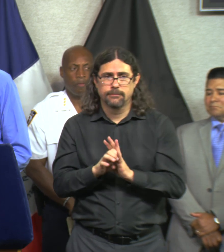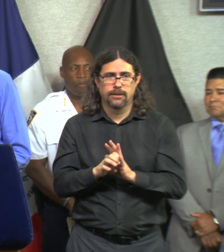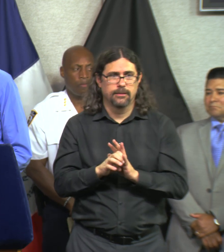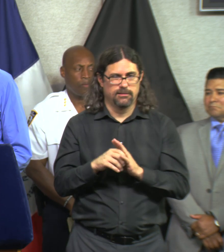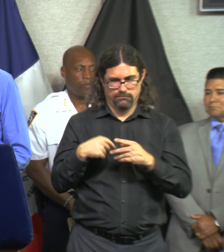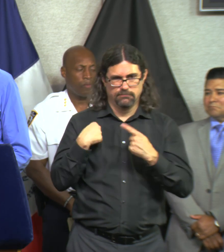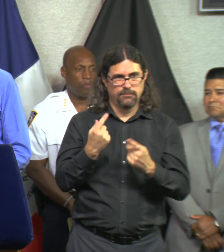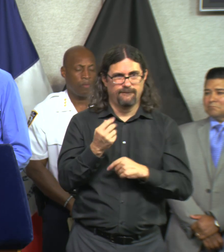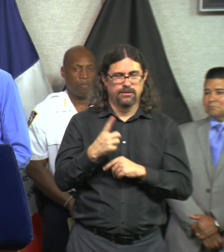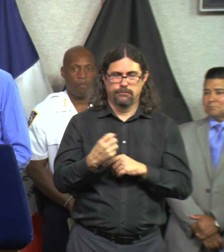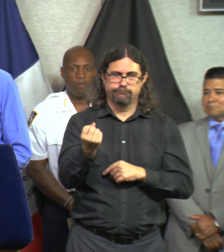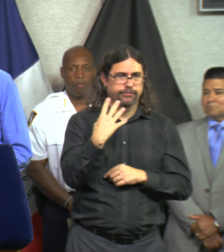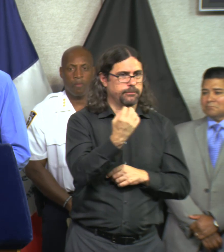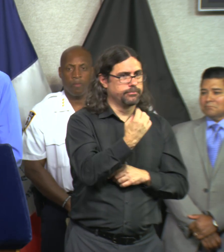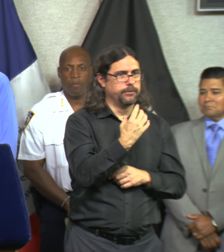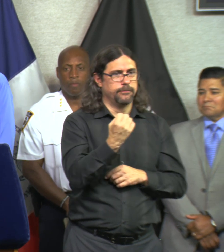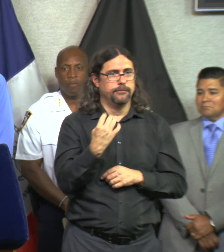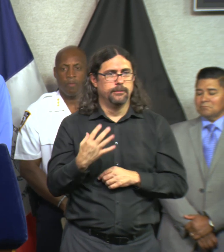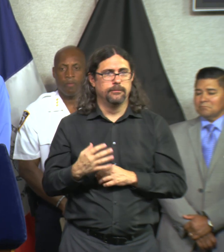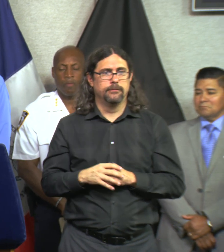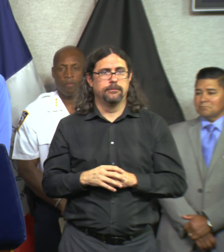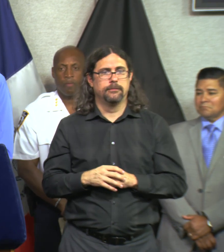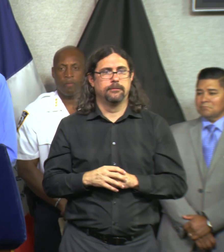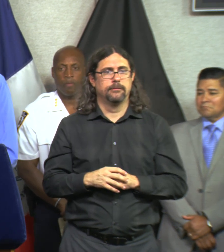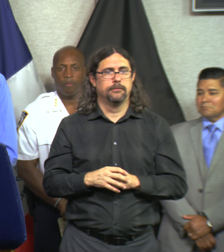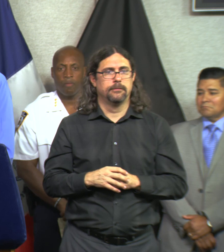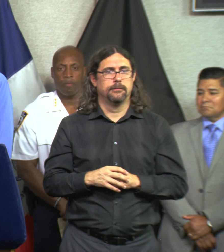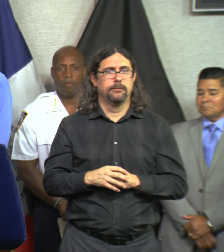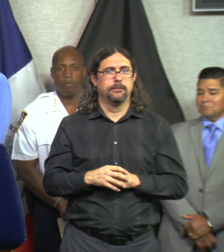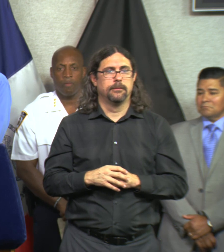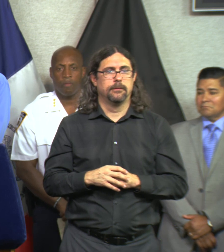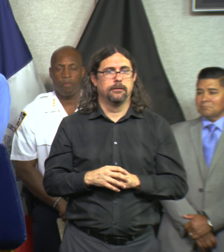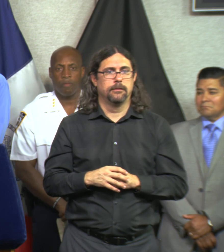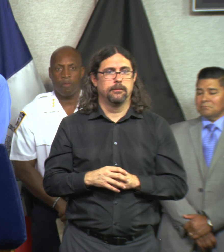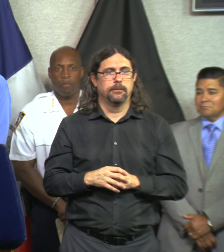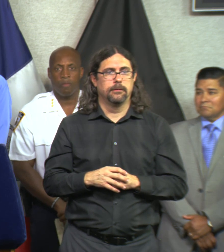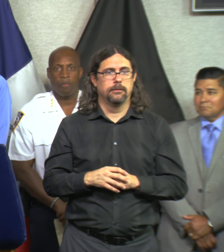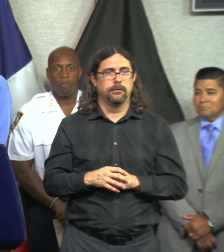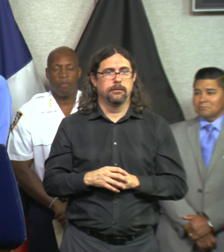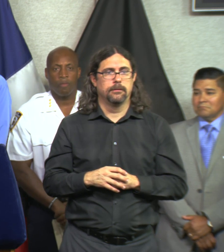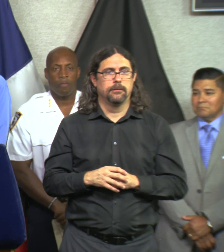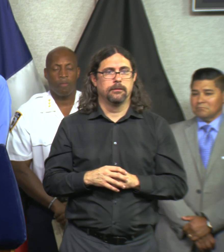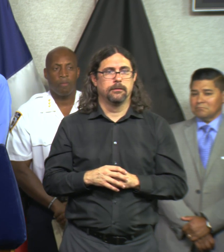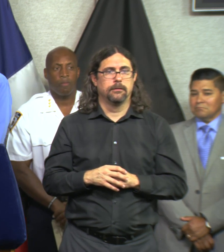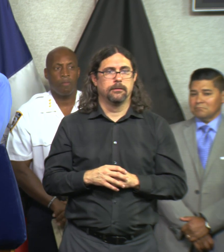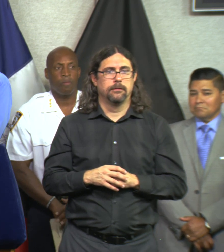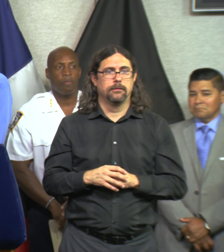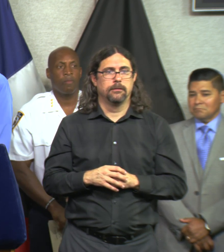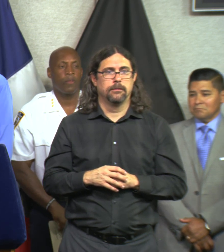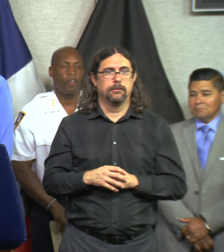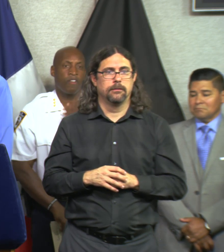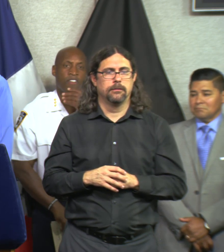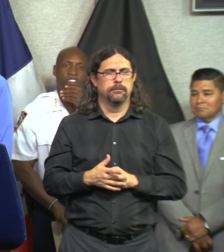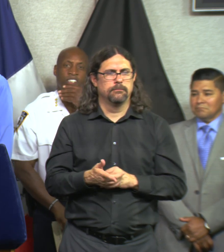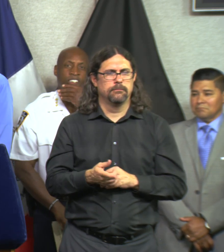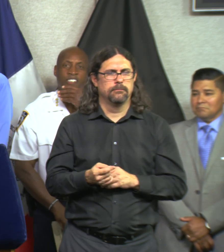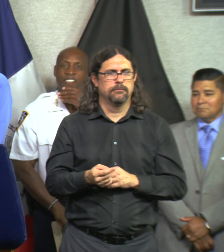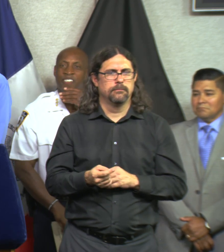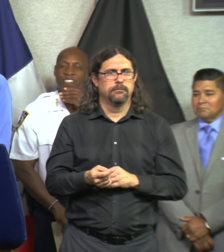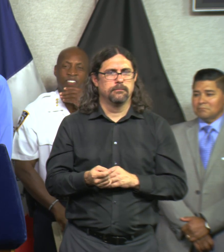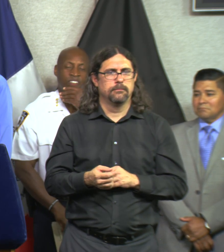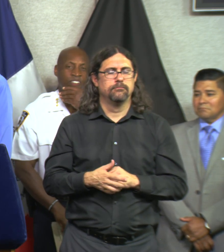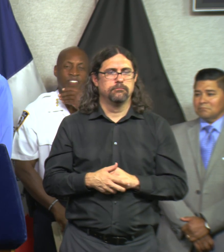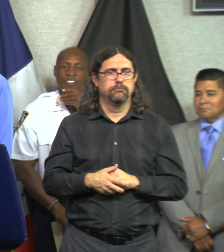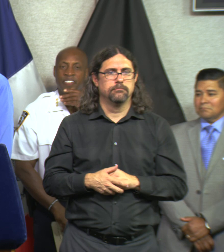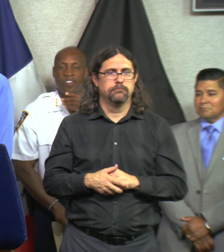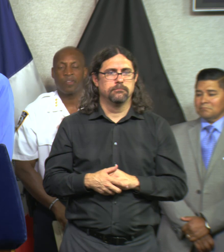the Baez case, for example, the case of the firefighters in the Rockaways, no, in fact, there was a full departmental trial, a decision by the commissioner. That's